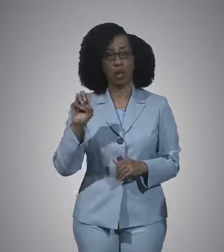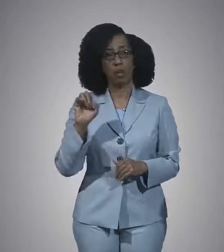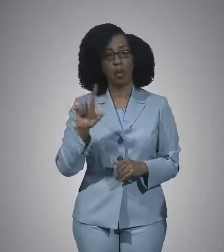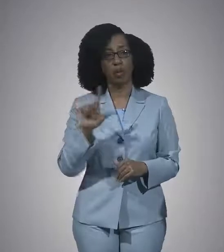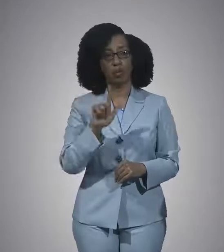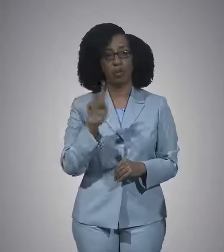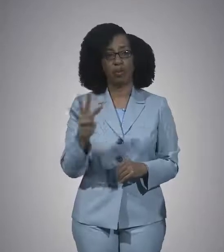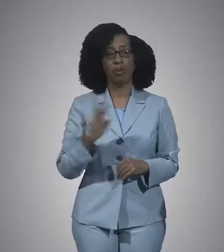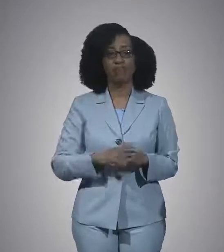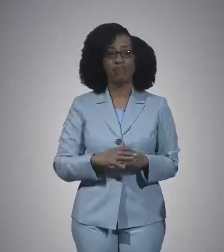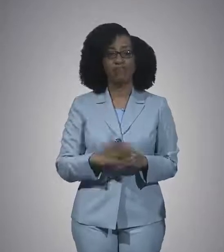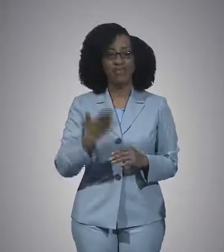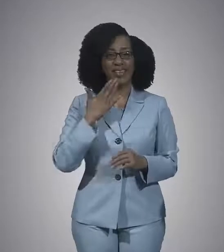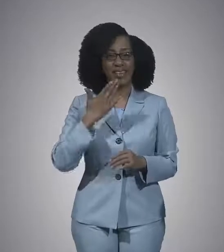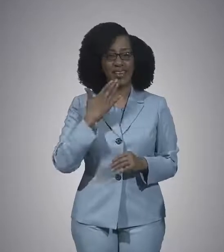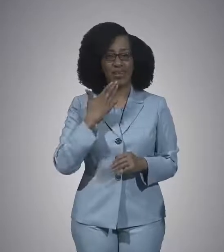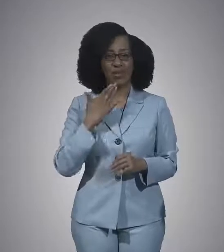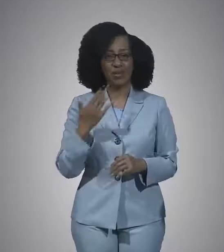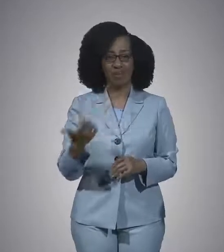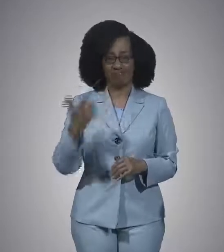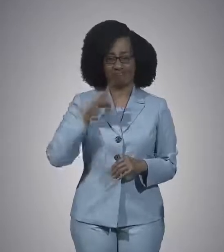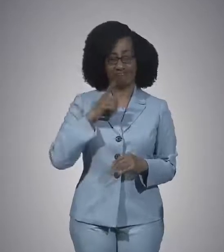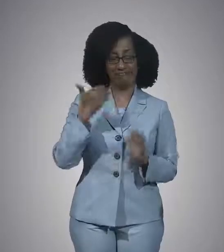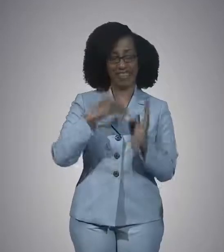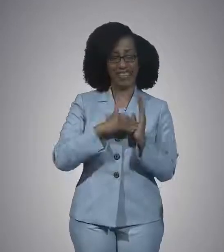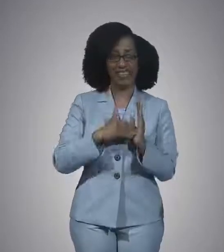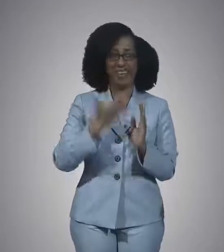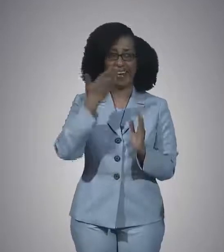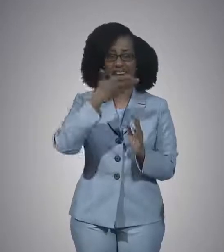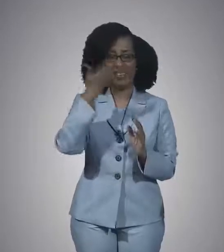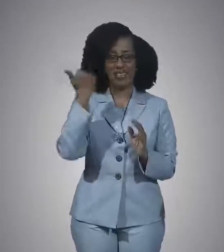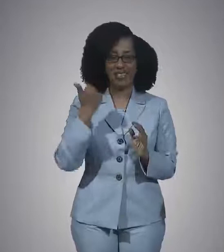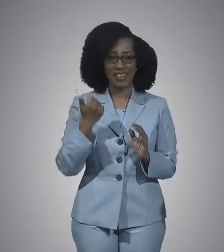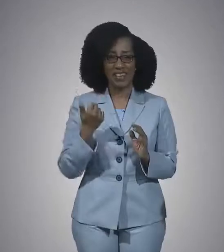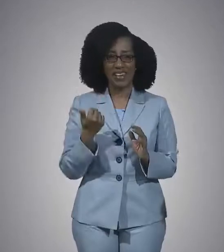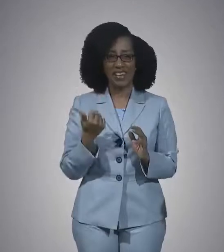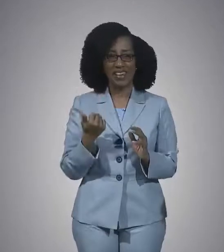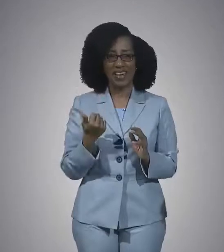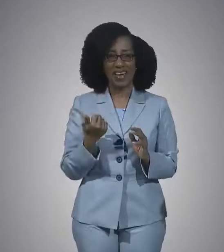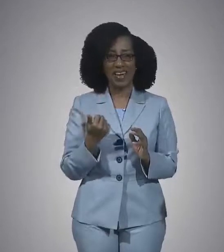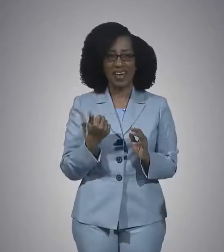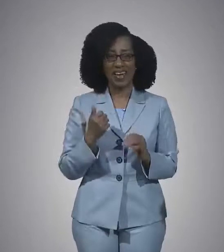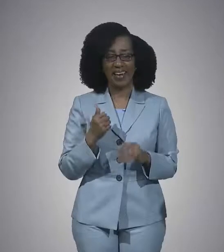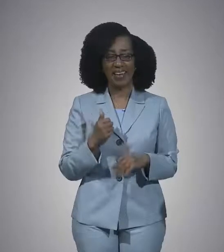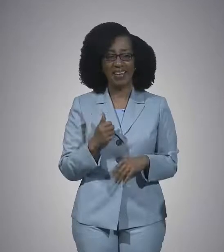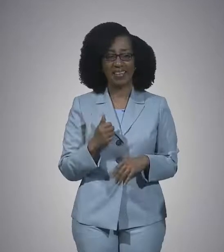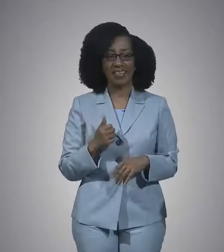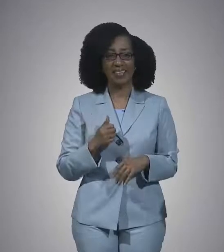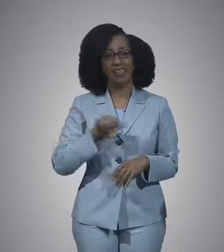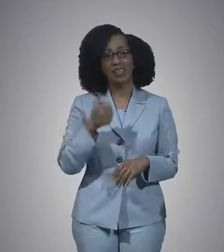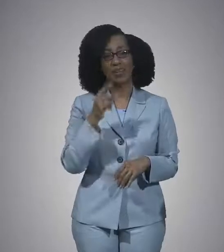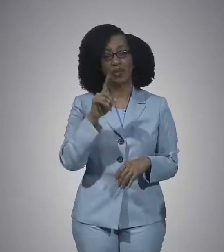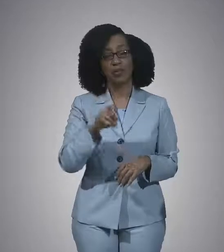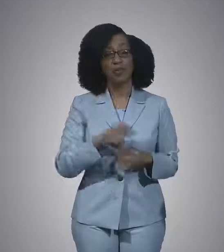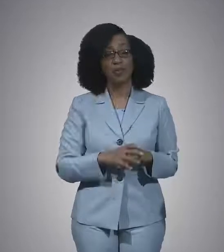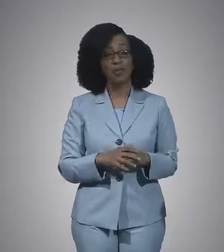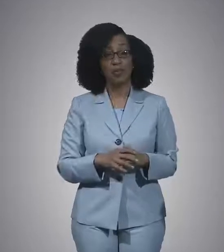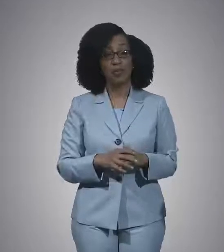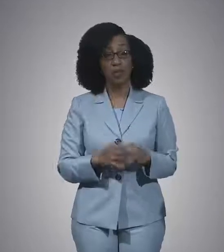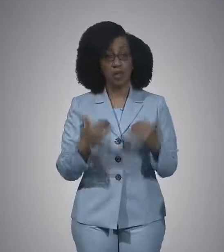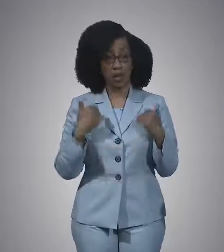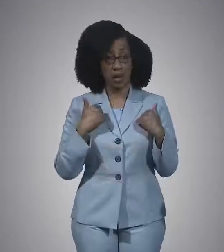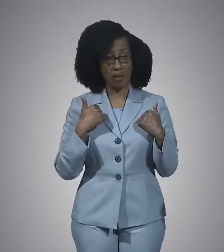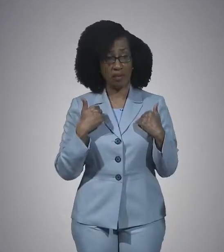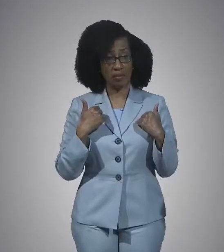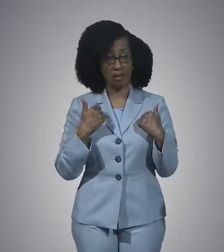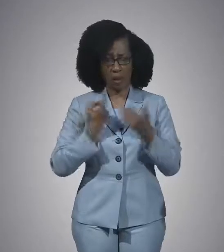Thanks all for circling back to me. I forgot to answer, and thanks for having another opportunity. Do you all have the updated hospital numbers? I